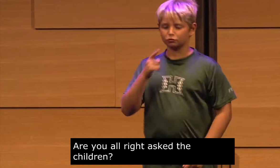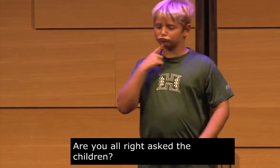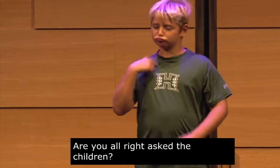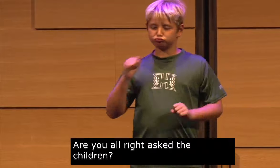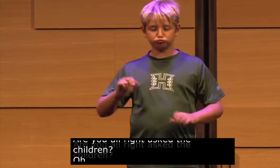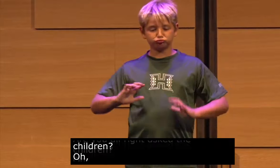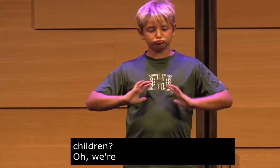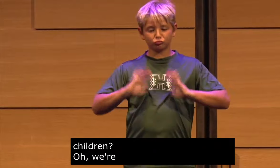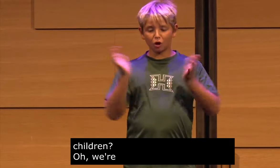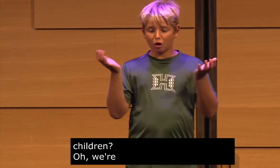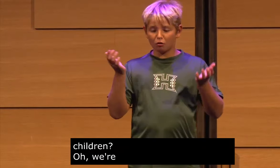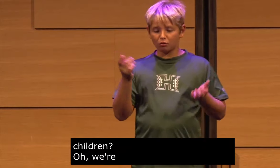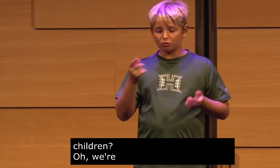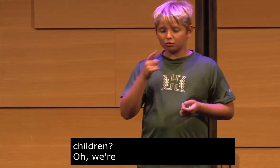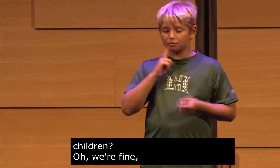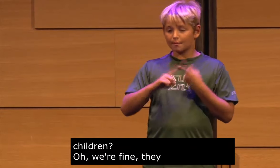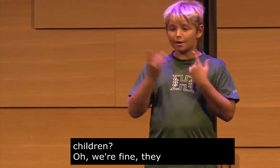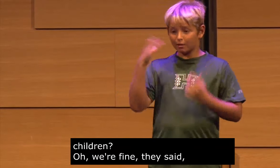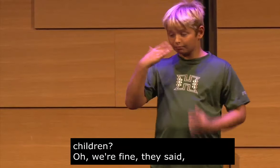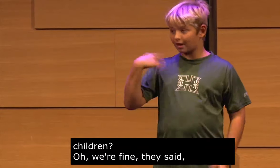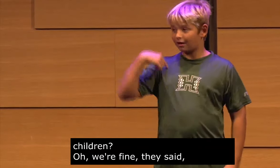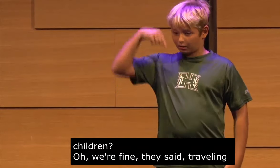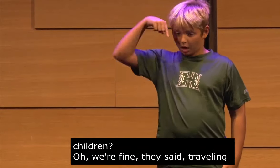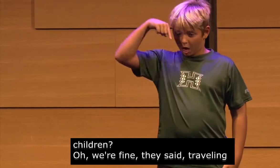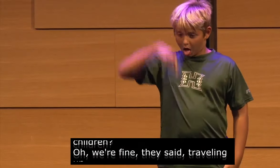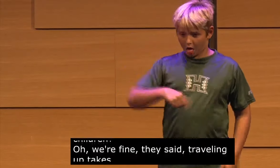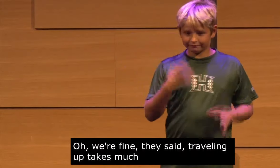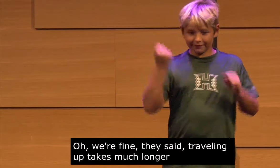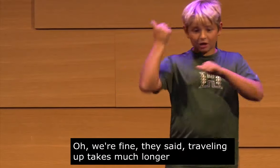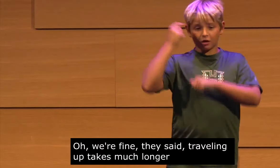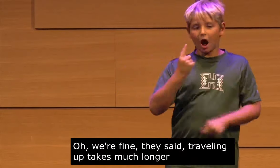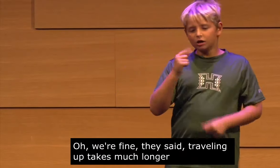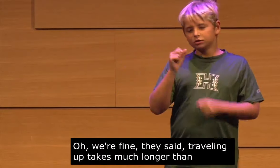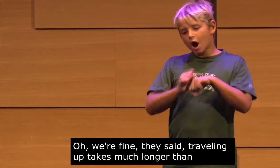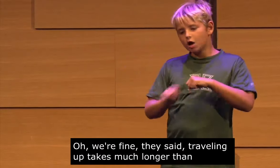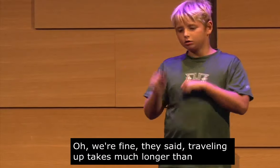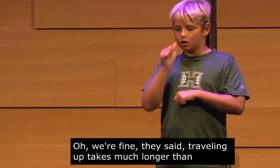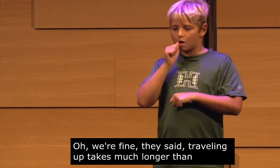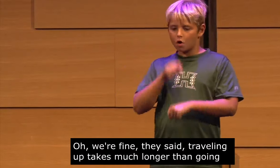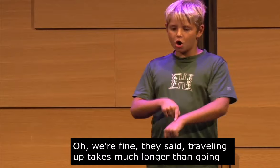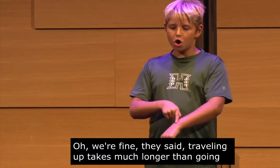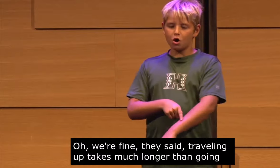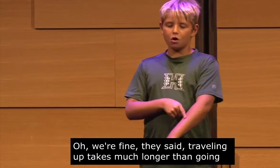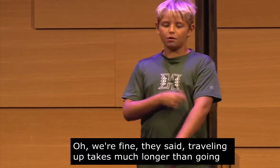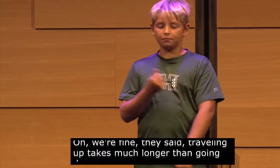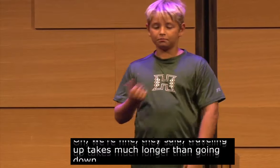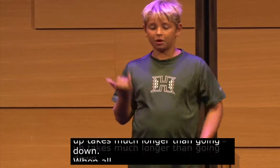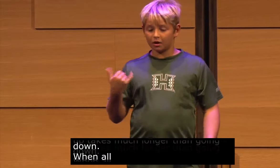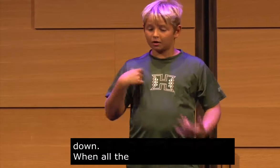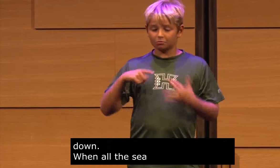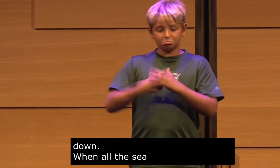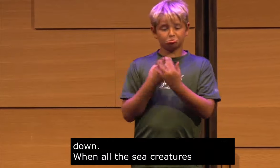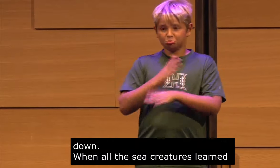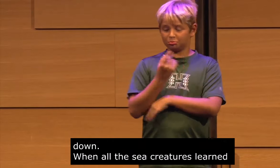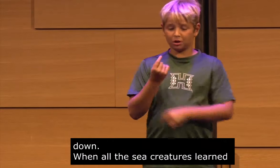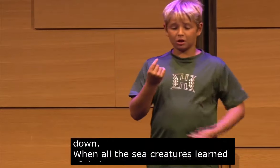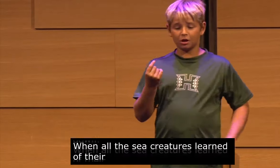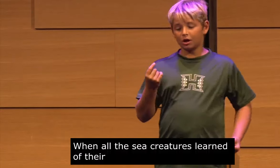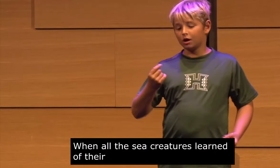the children. "Oh, we're fine," they said. "Traveling up takes much longer than going down." When all the sea creatures learned